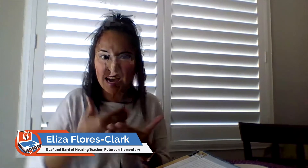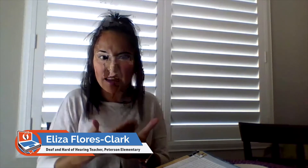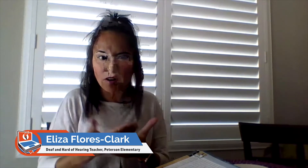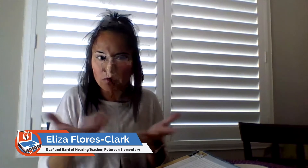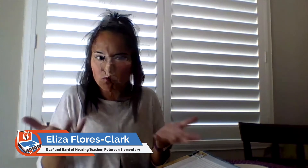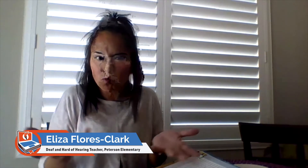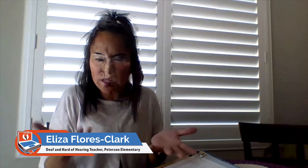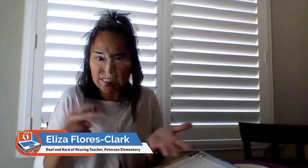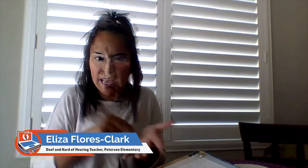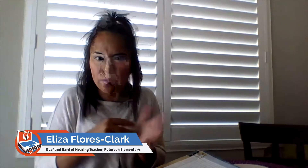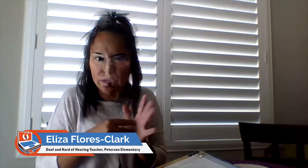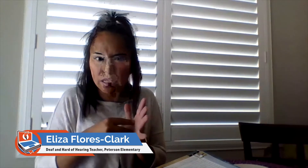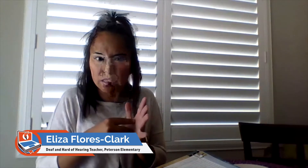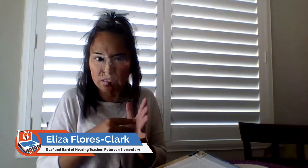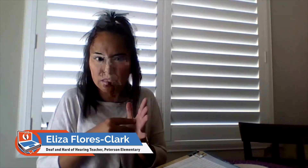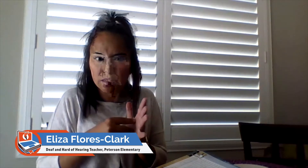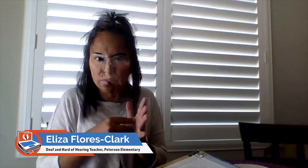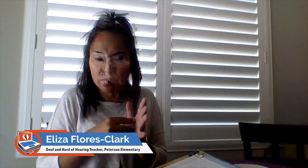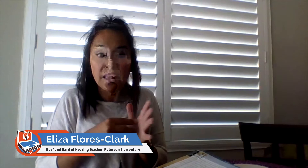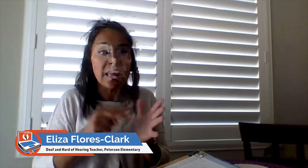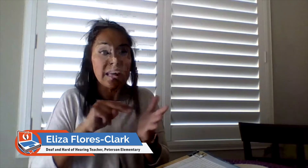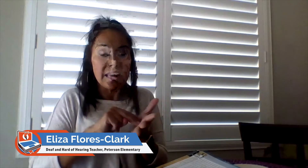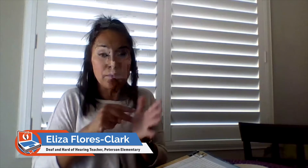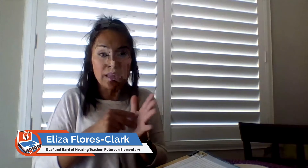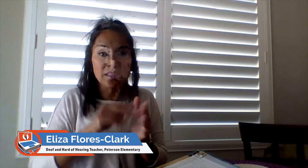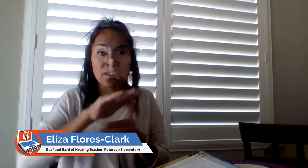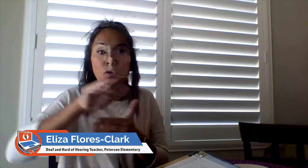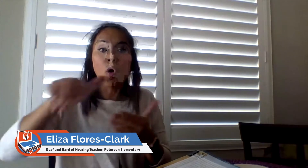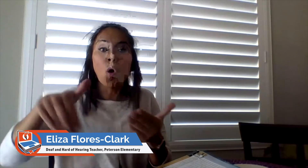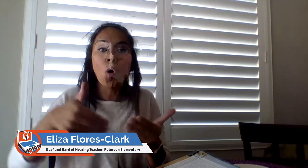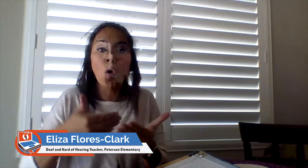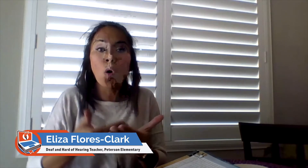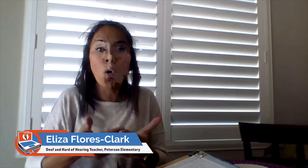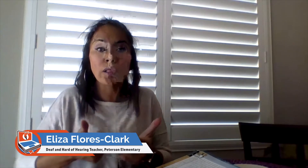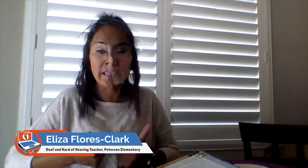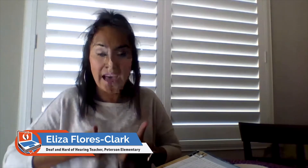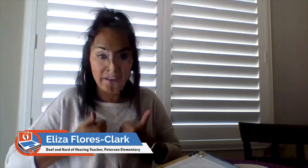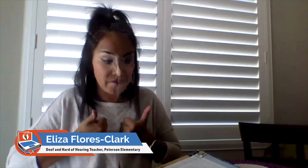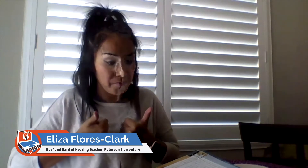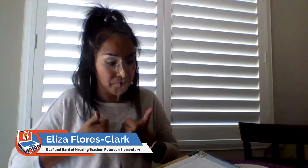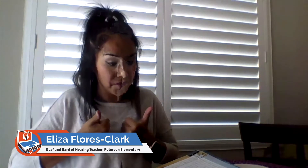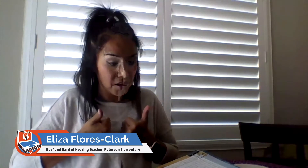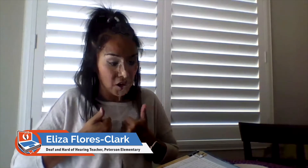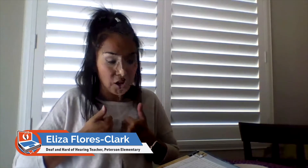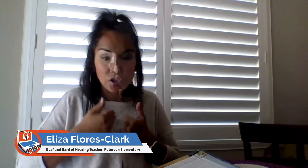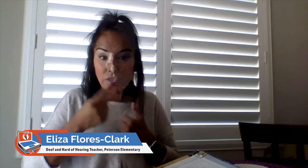Entire. What does that mean? It means their whole life. So that